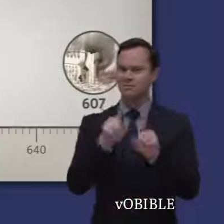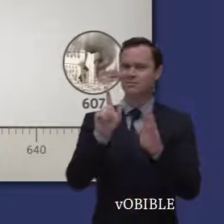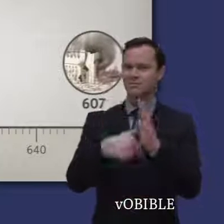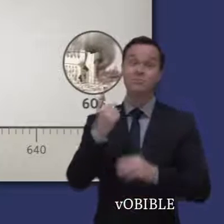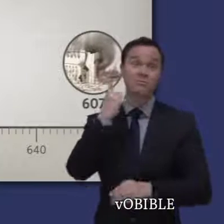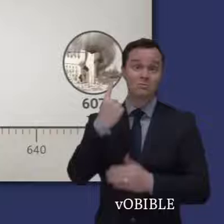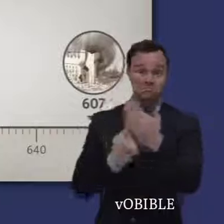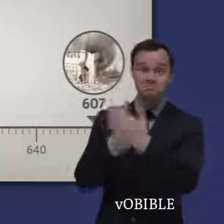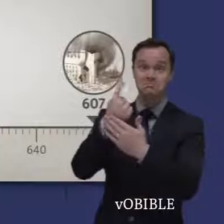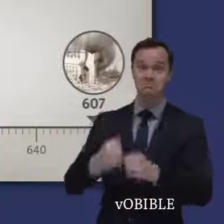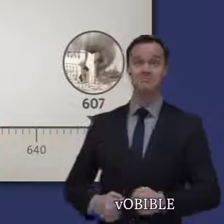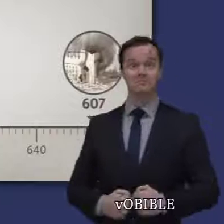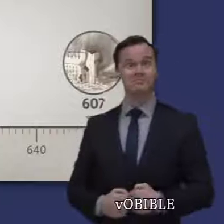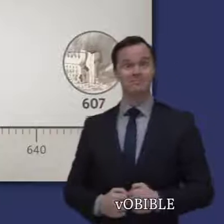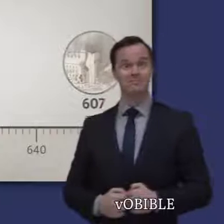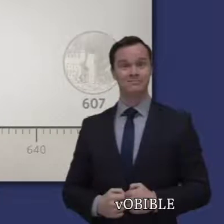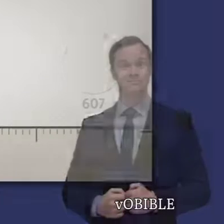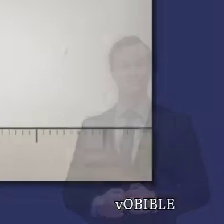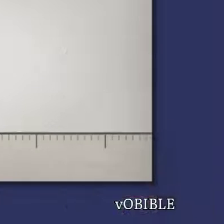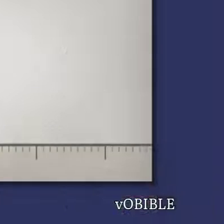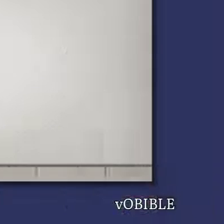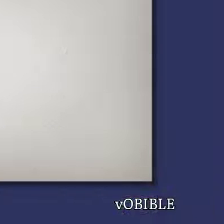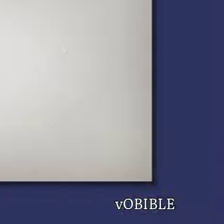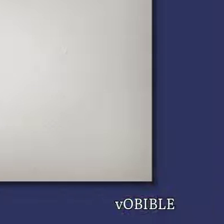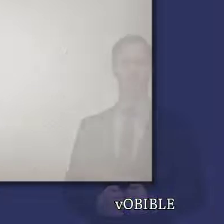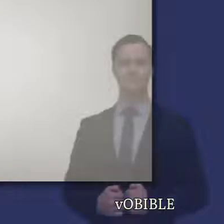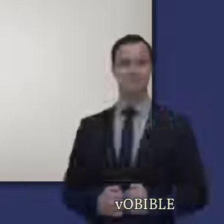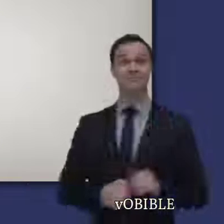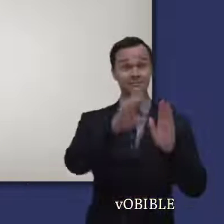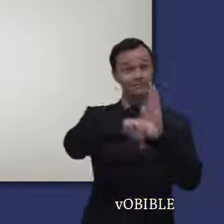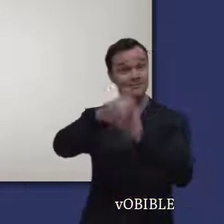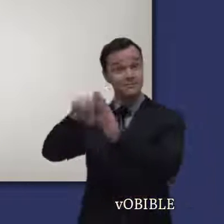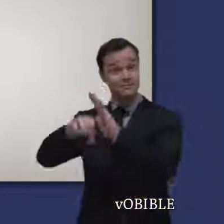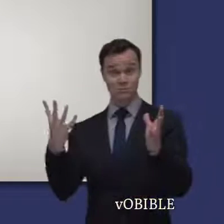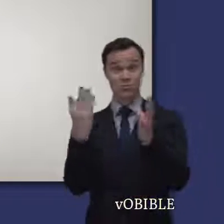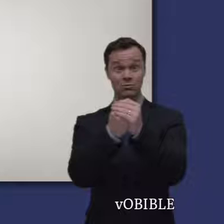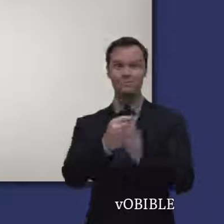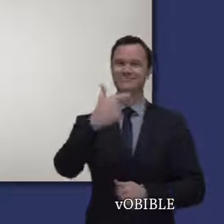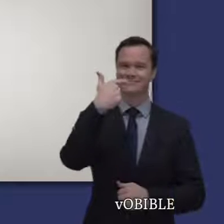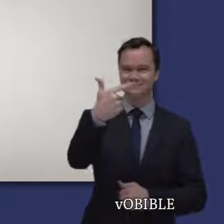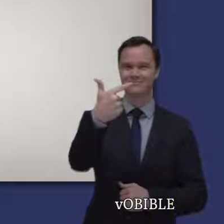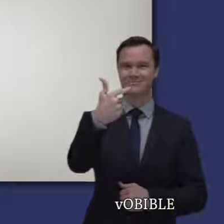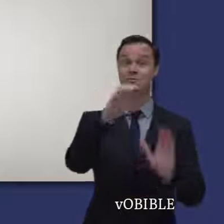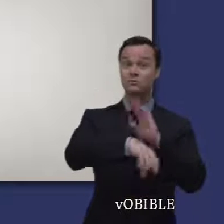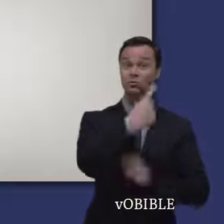the destruction of Israel's capital, Samaria. The book of Micah has 7